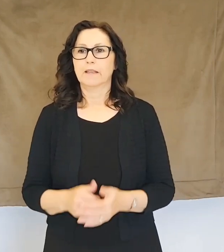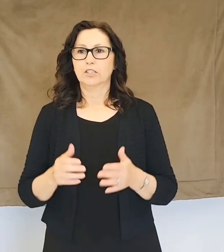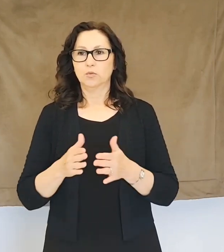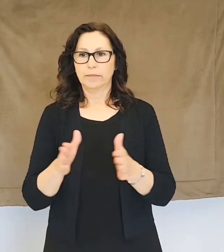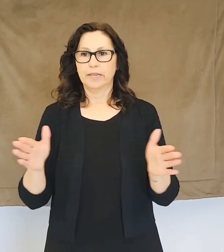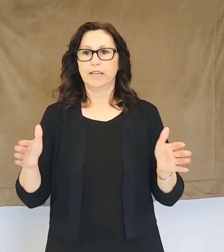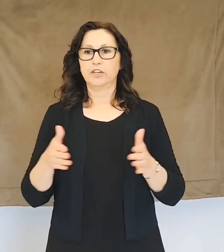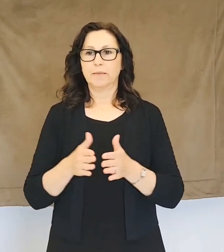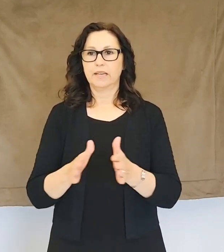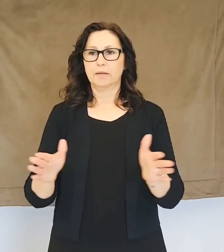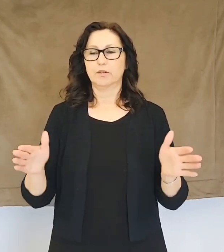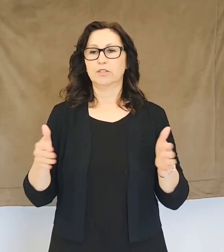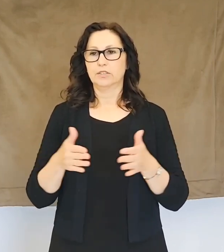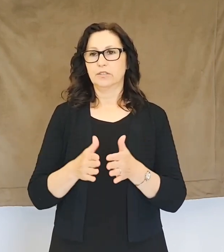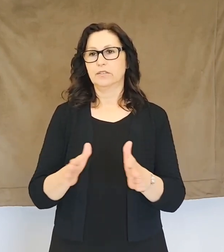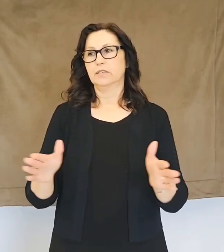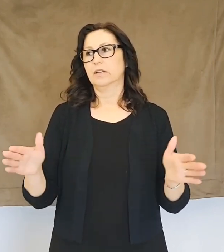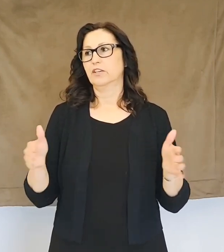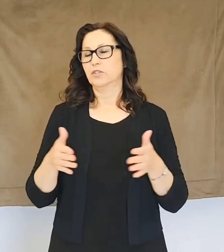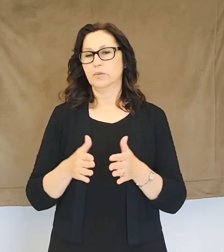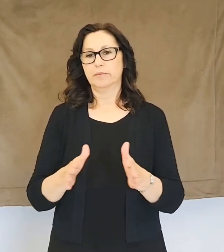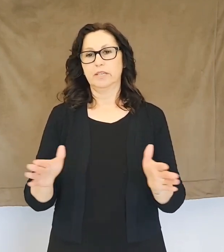Swimming. Swimming, like you're making the motion like you're swimming.